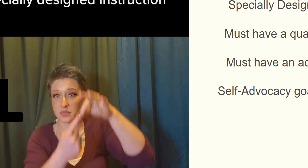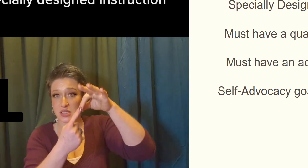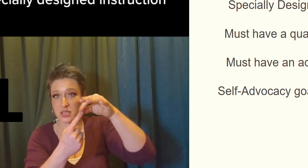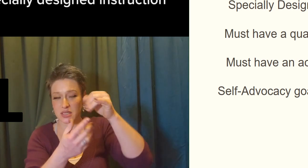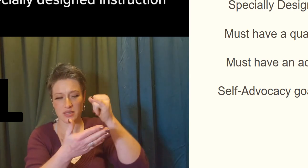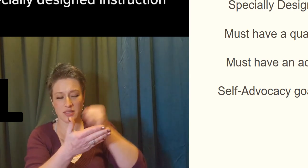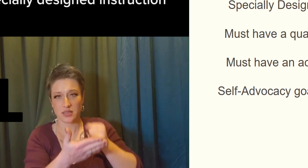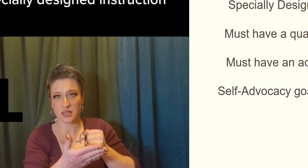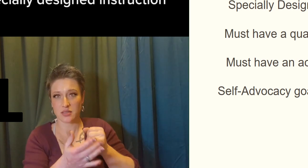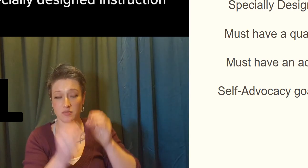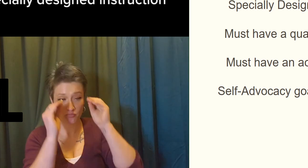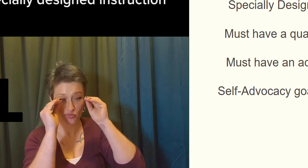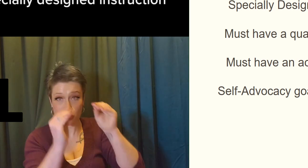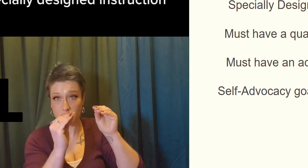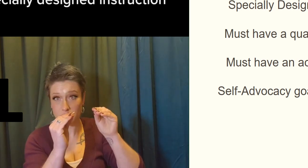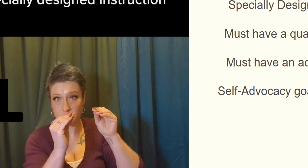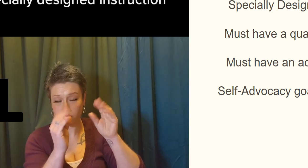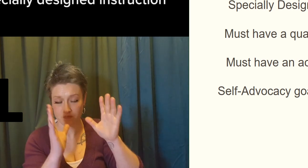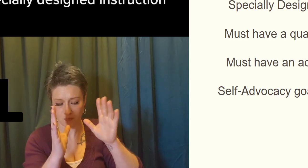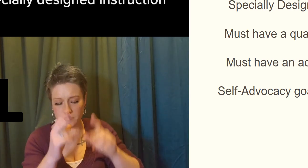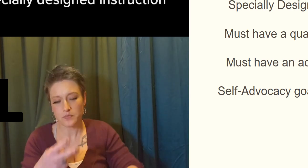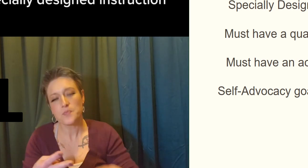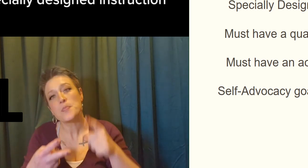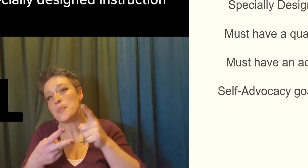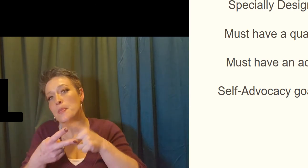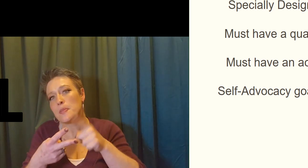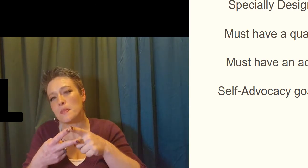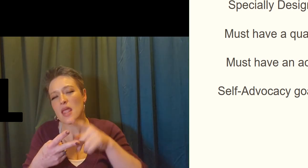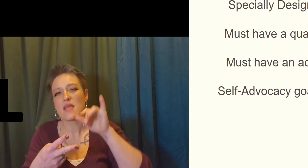And the second one is specially designed instruction.